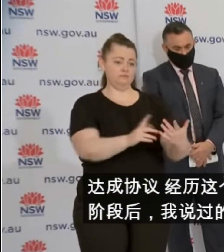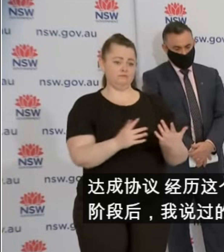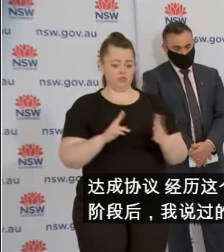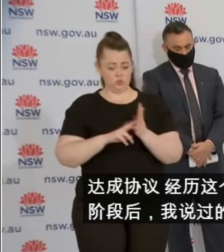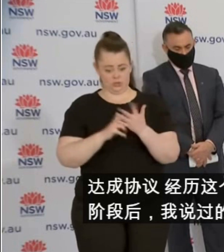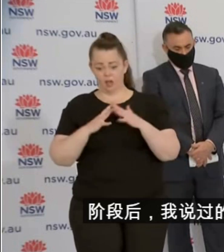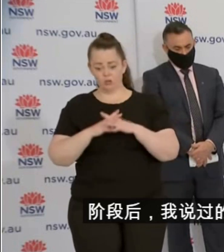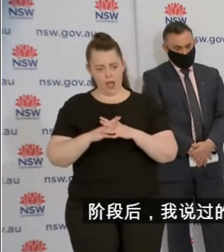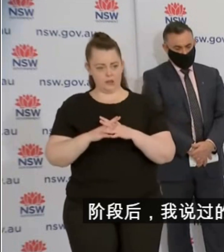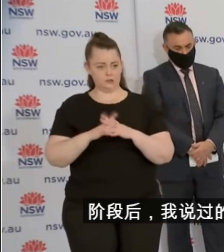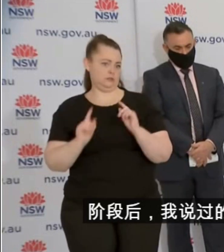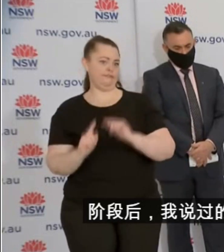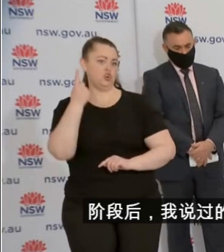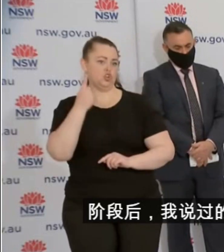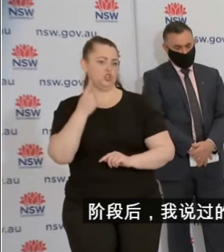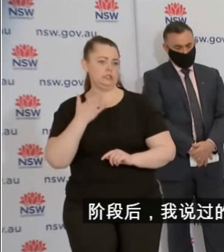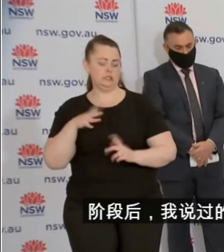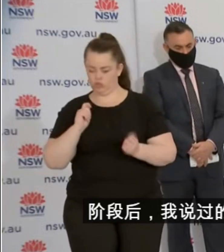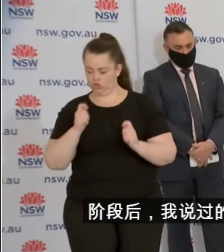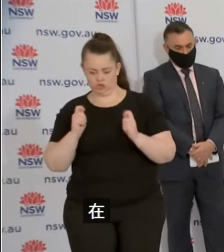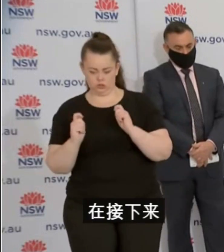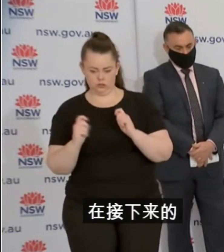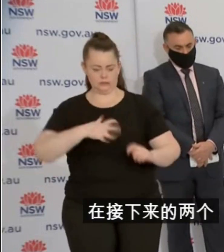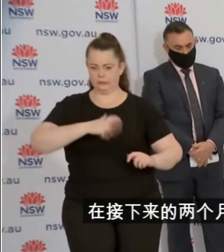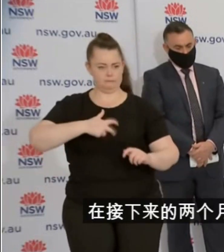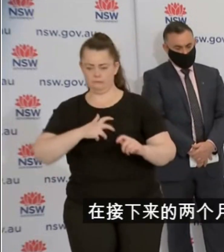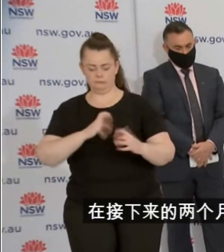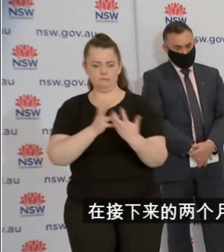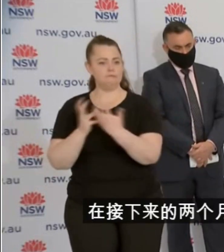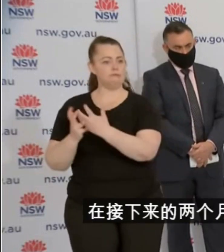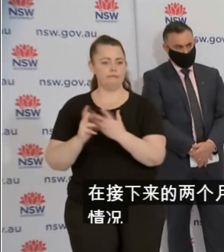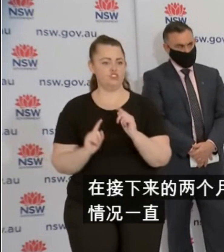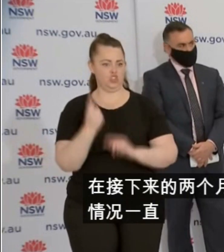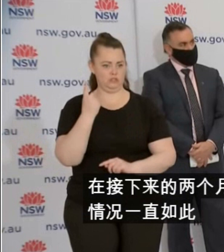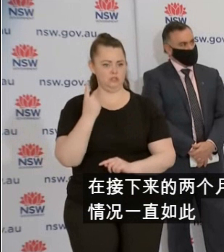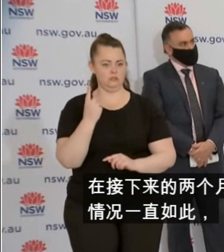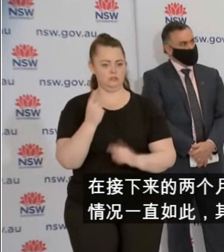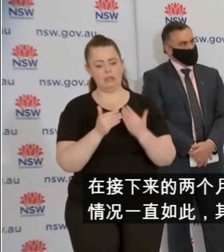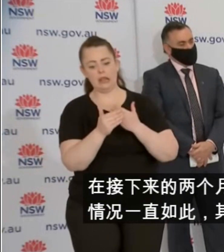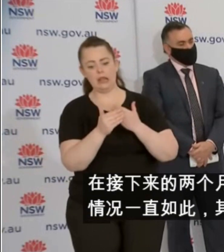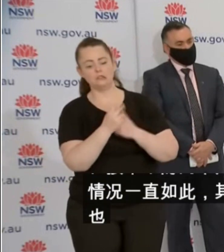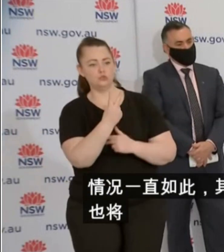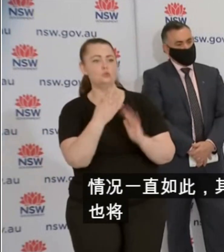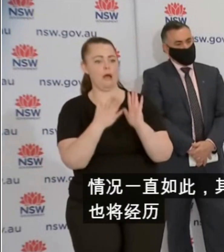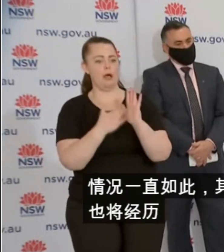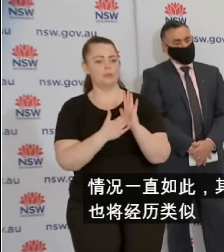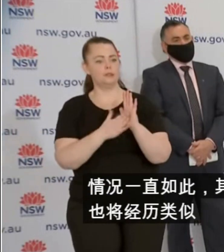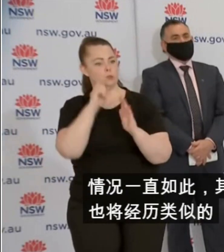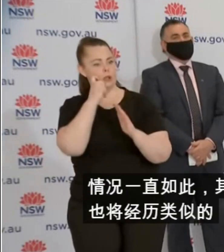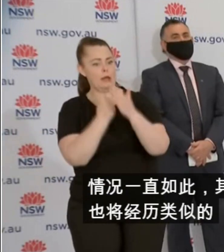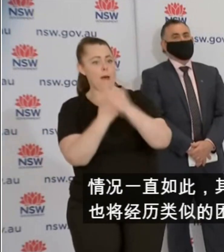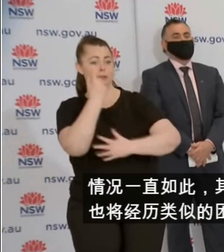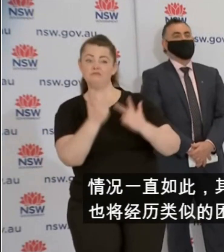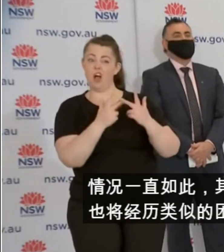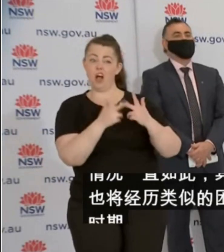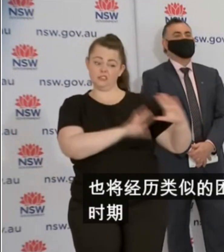South Wales, as I said, will go through the most difficult time in the next 2 months. And that's always been the case. In other states will go through a similar